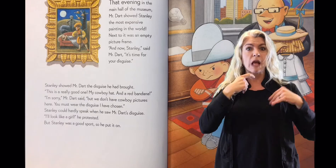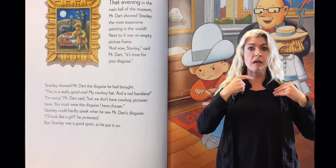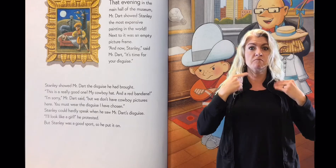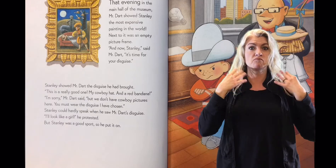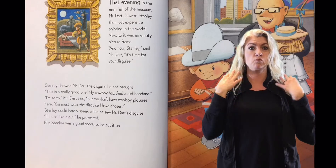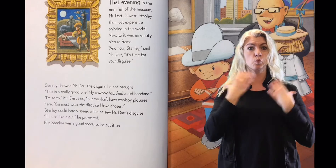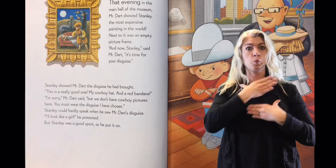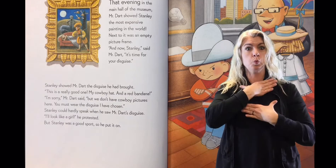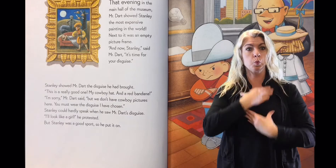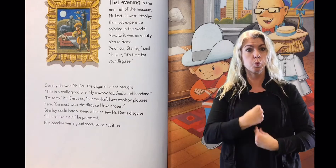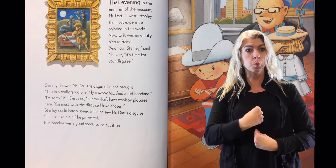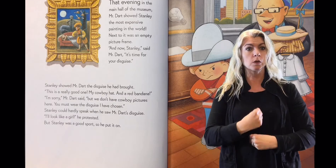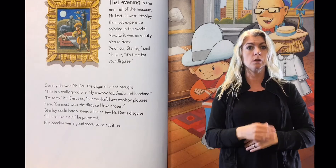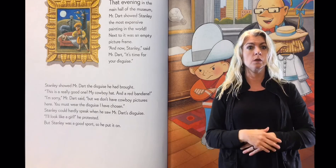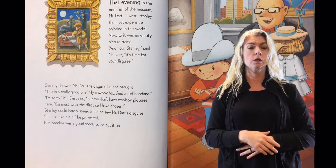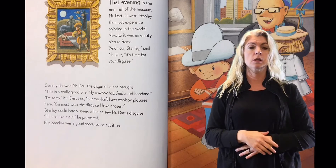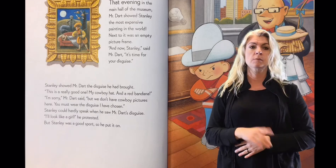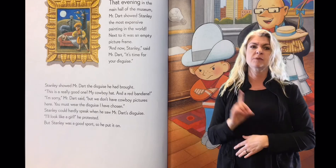red bandana."